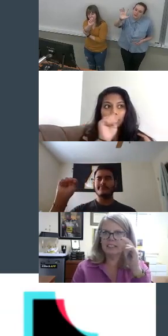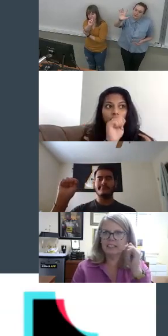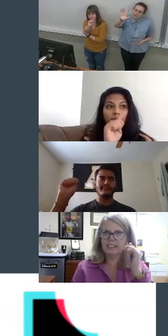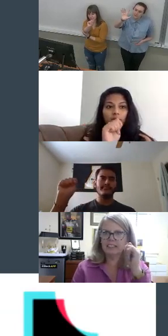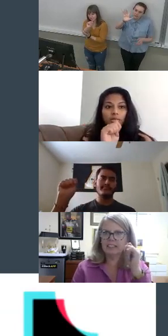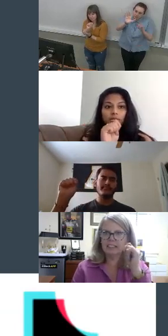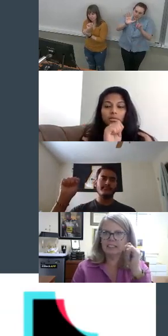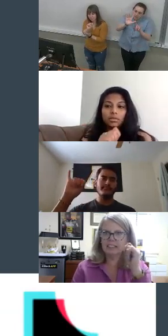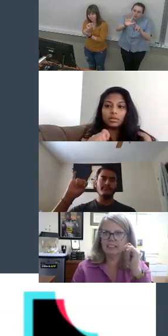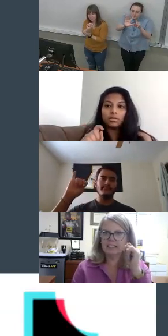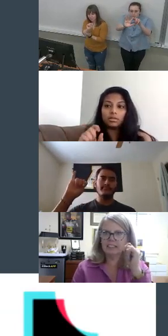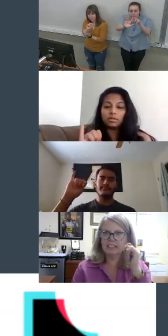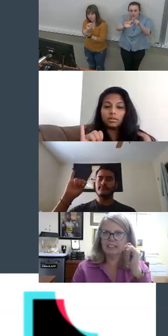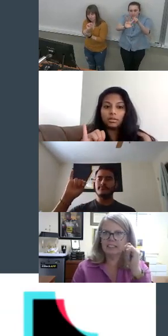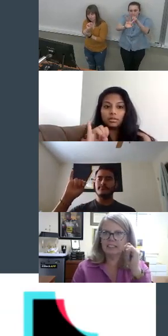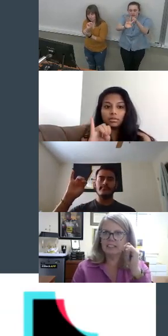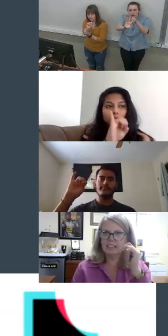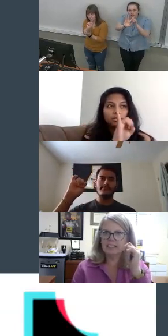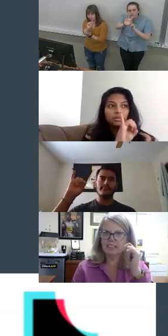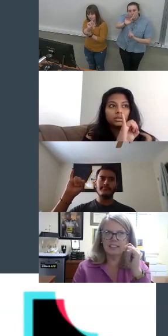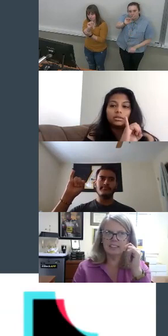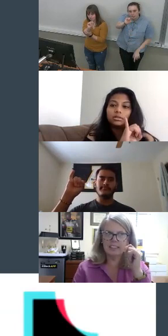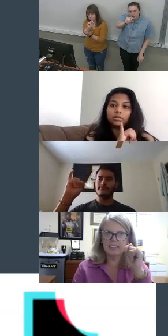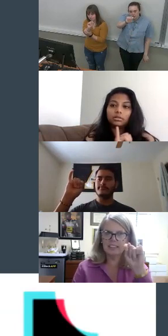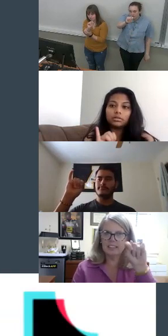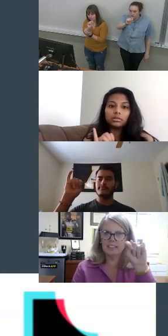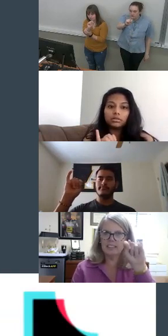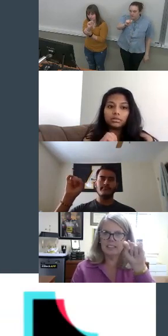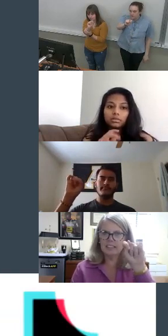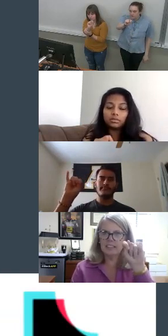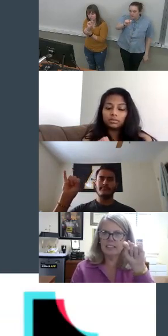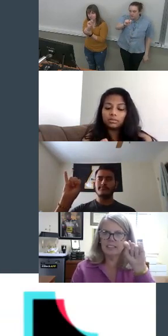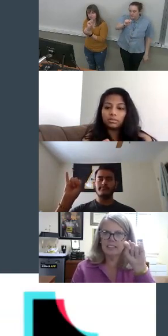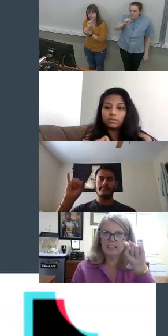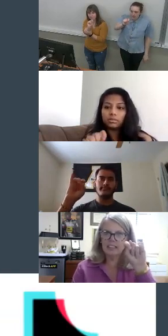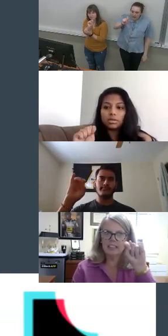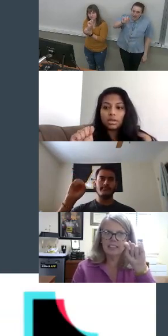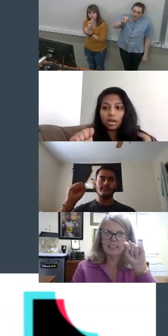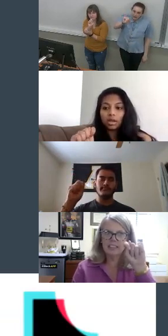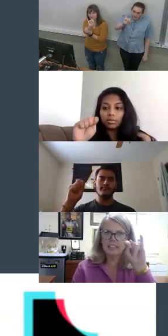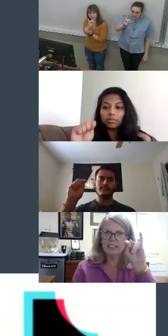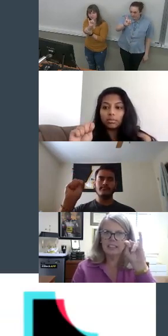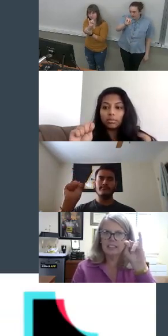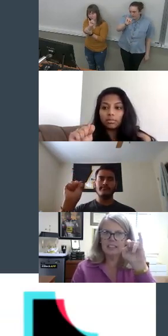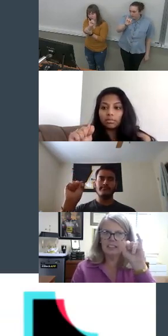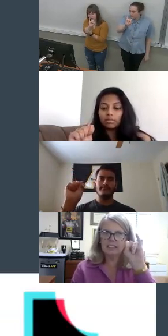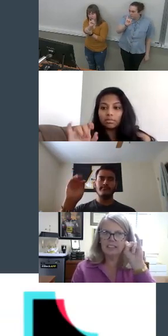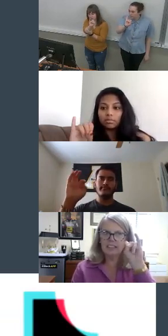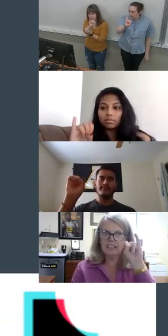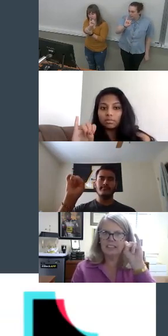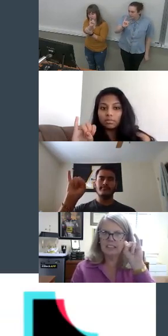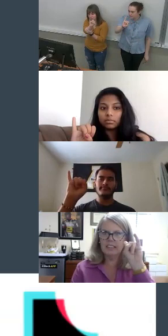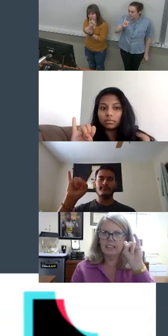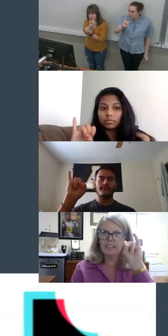You're going to take your fist and put your thumb between your index finger and your middle finger and close it around it. I, and that same one